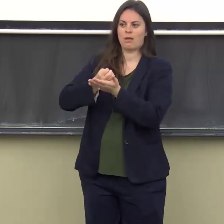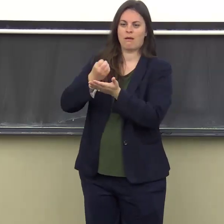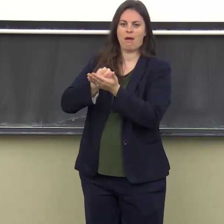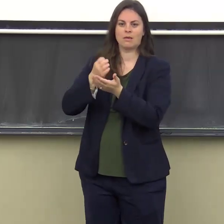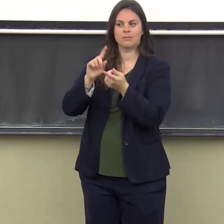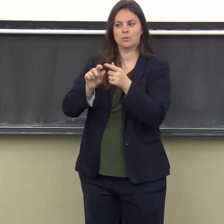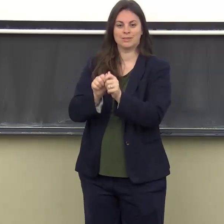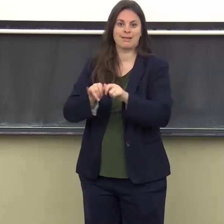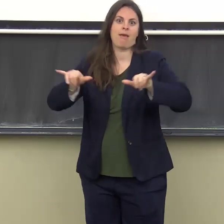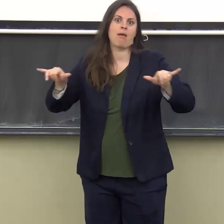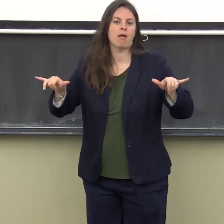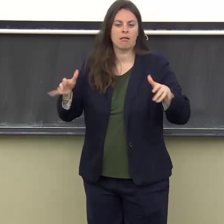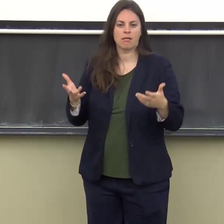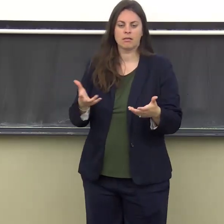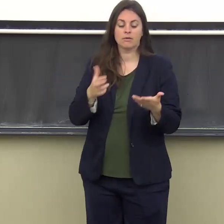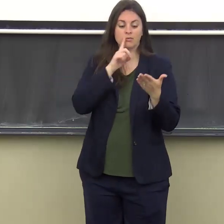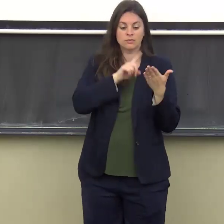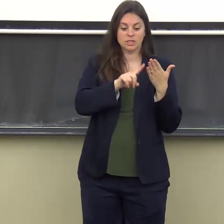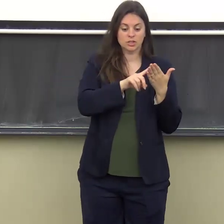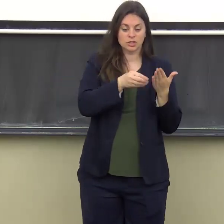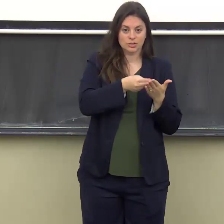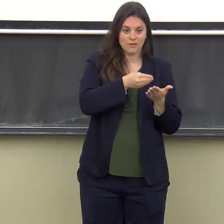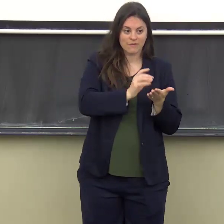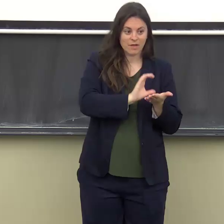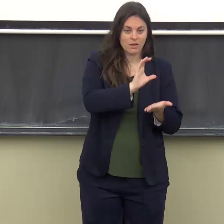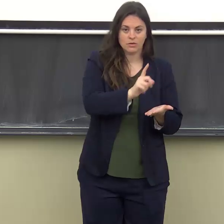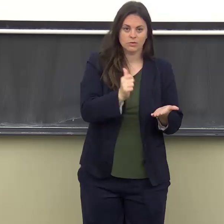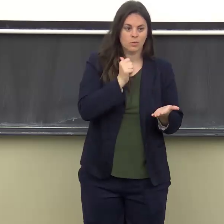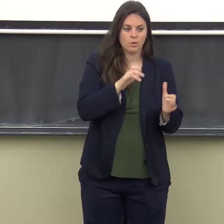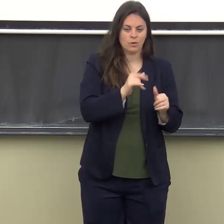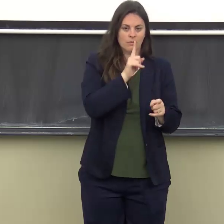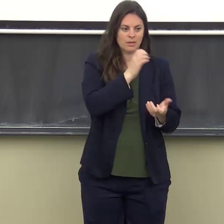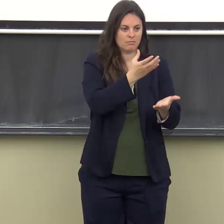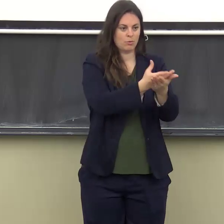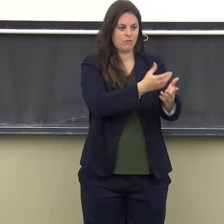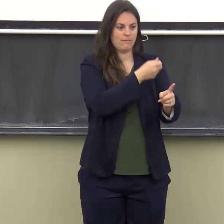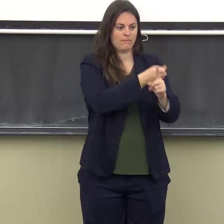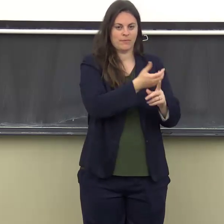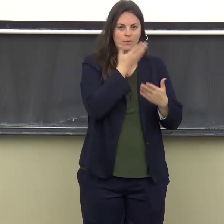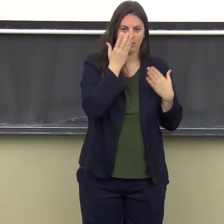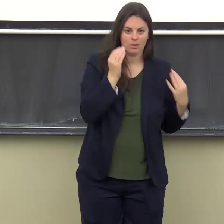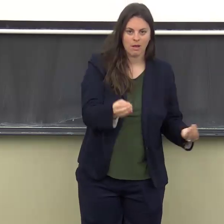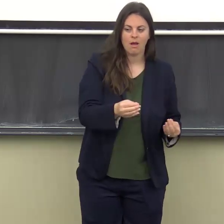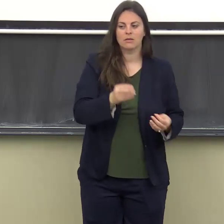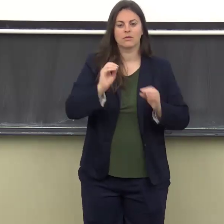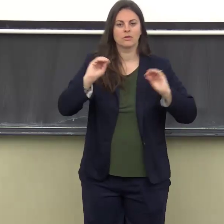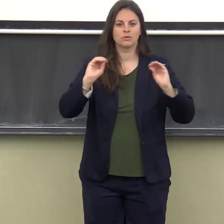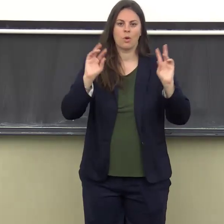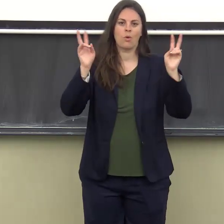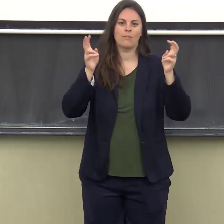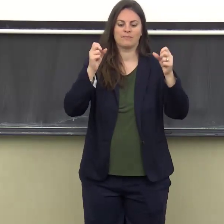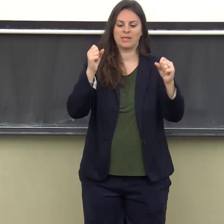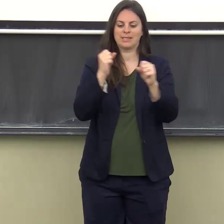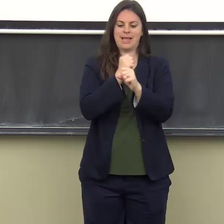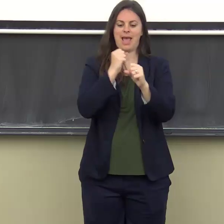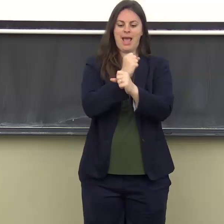scale. Research funders won't do it because you can't impact. There is no statistical significance. So what